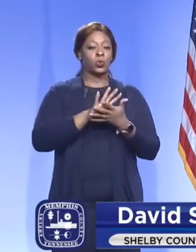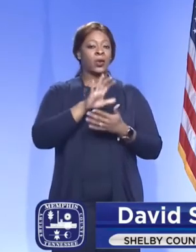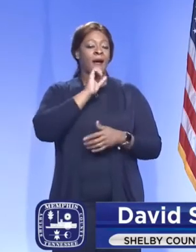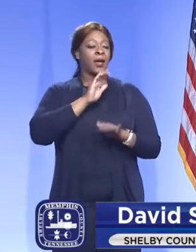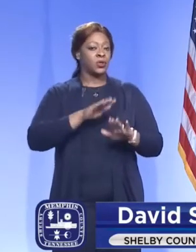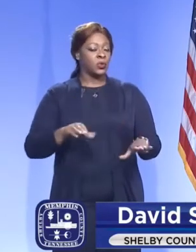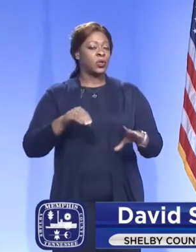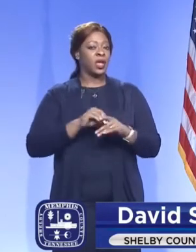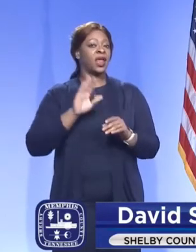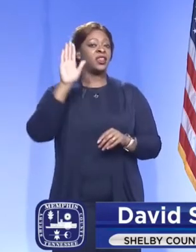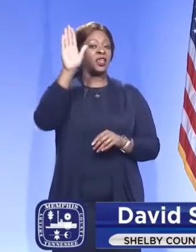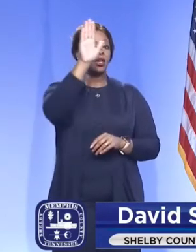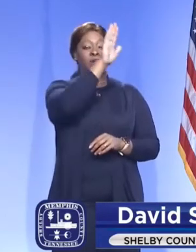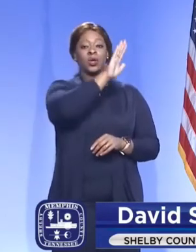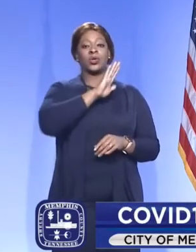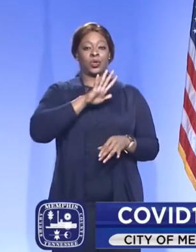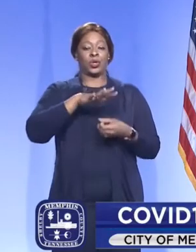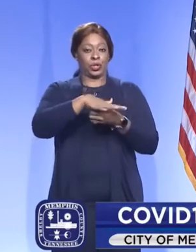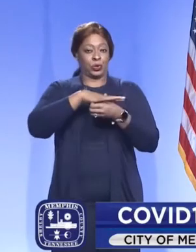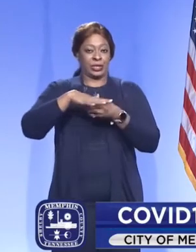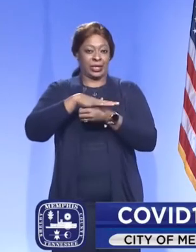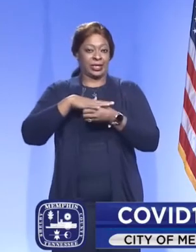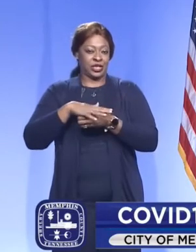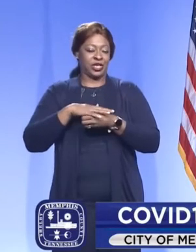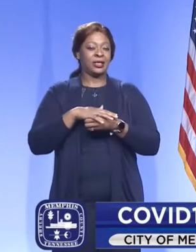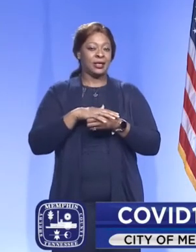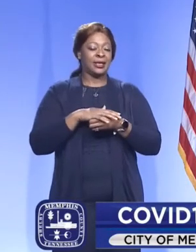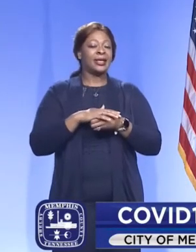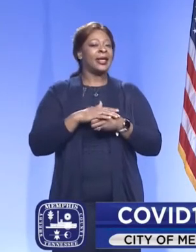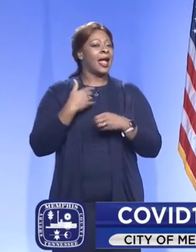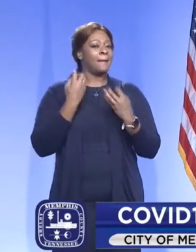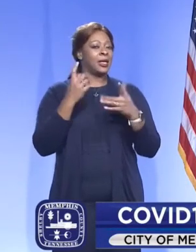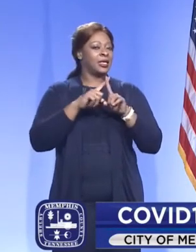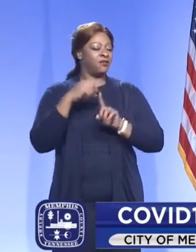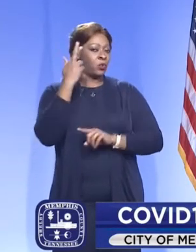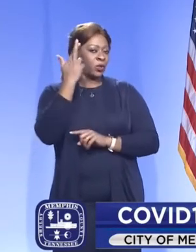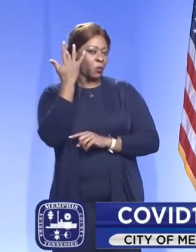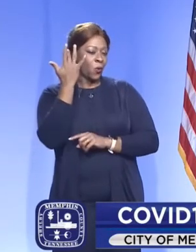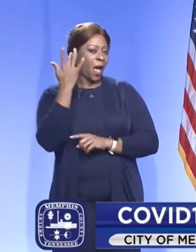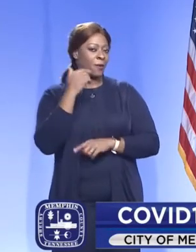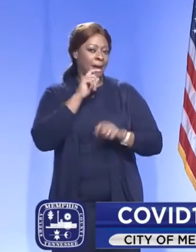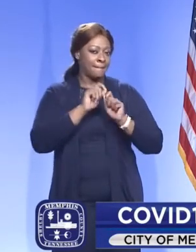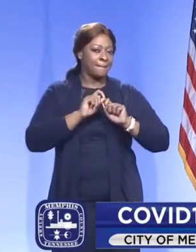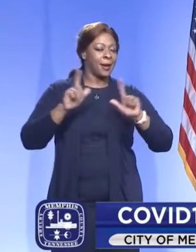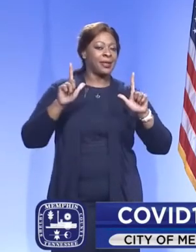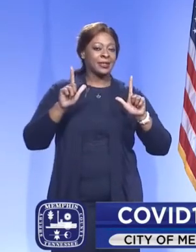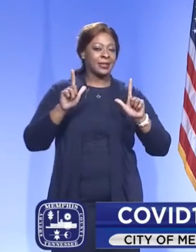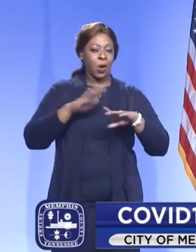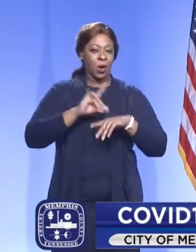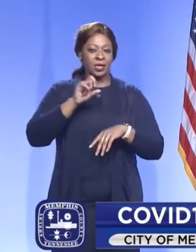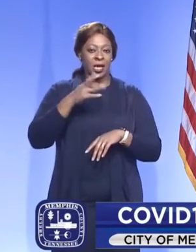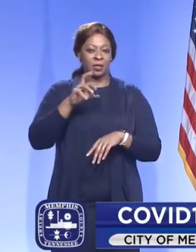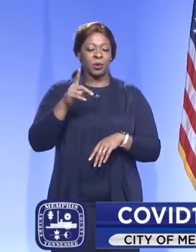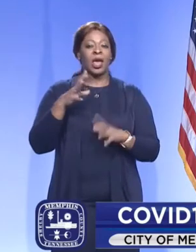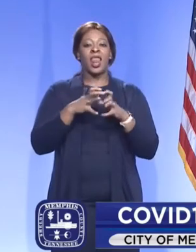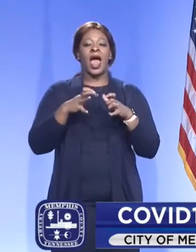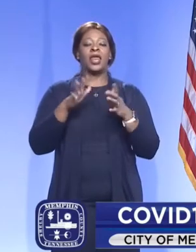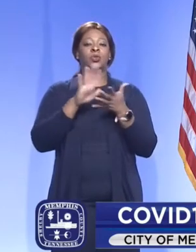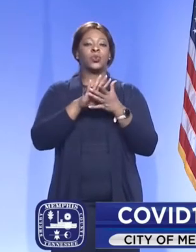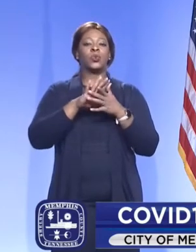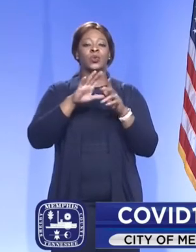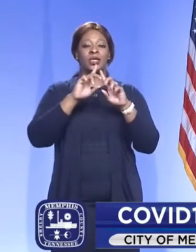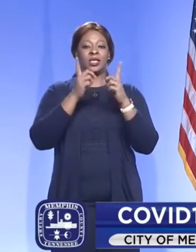follow-up. Once again, we are not planning to publish a specific school district dashboard. What we are telling